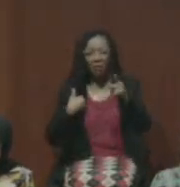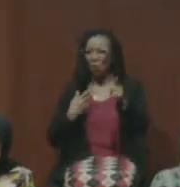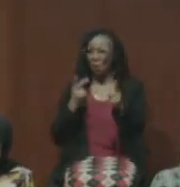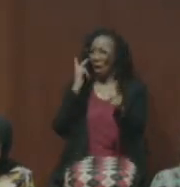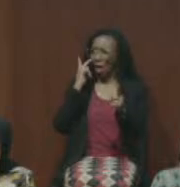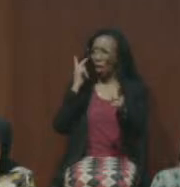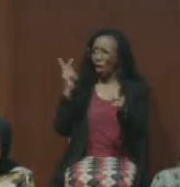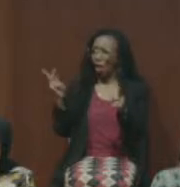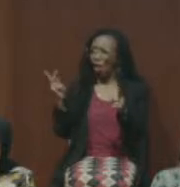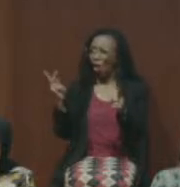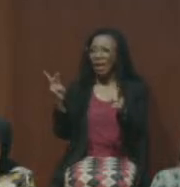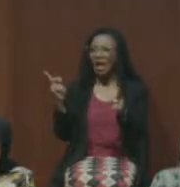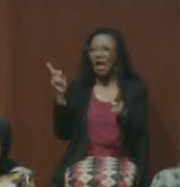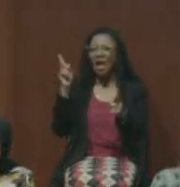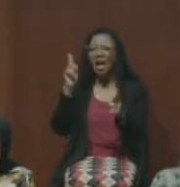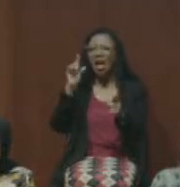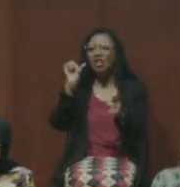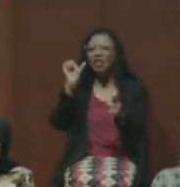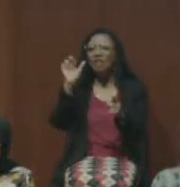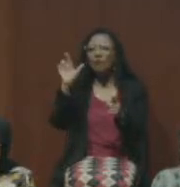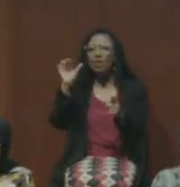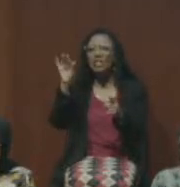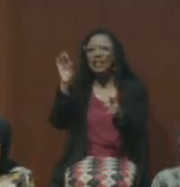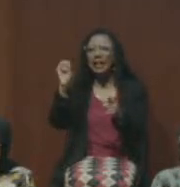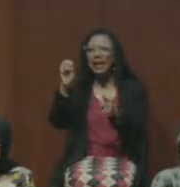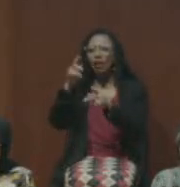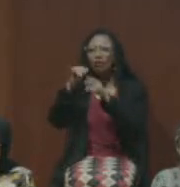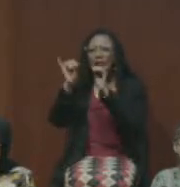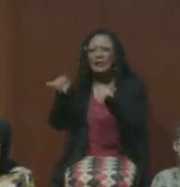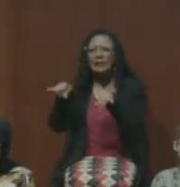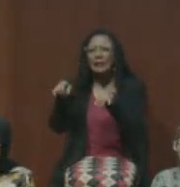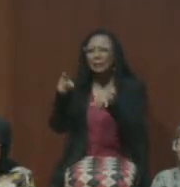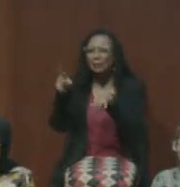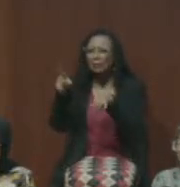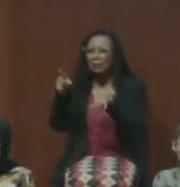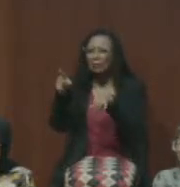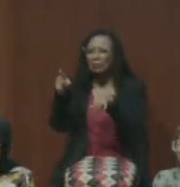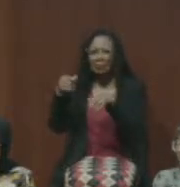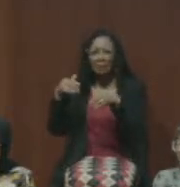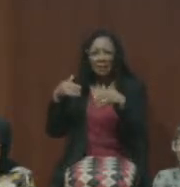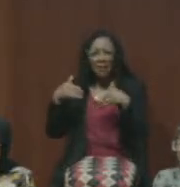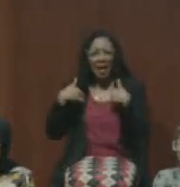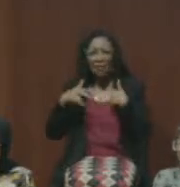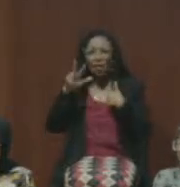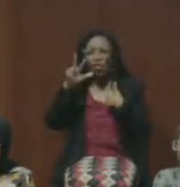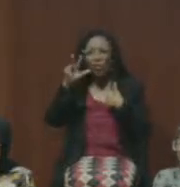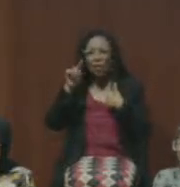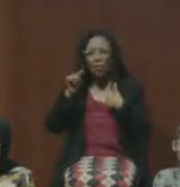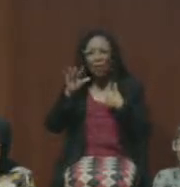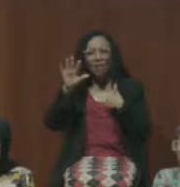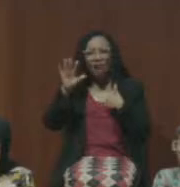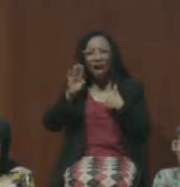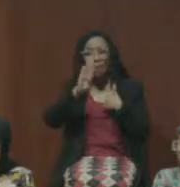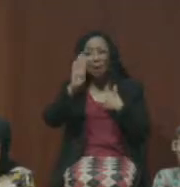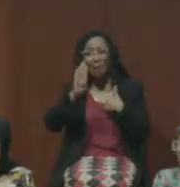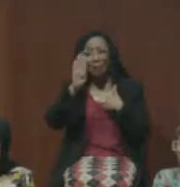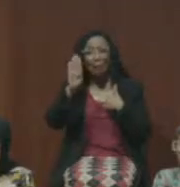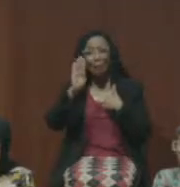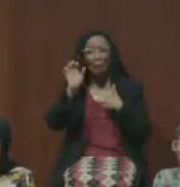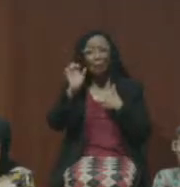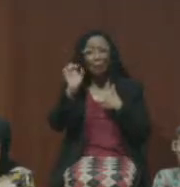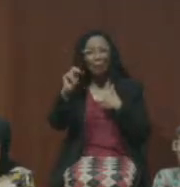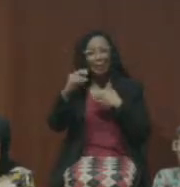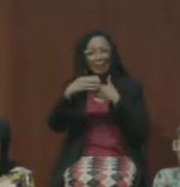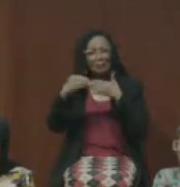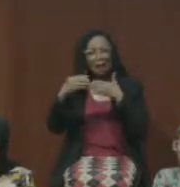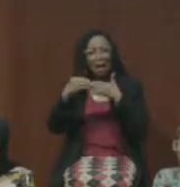at the foster care system as an example, they have $3.5 billion to operate in New York